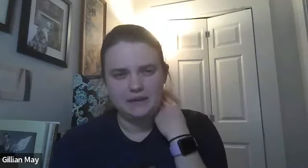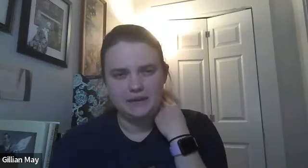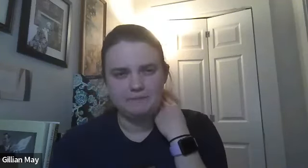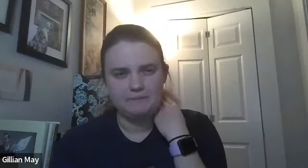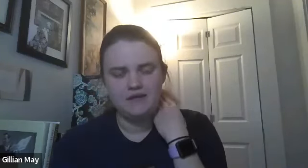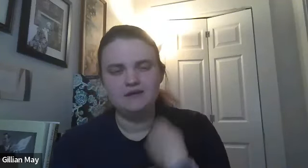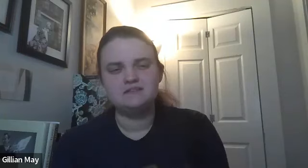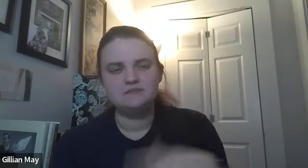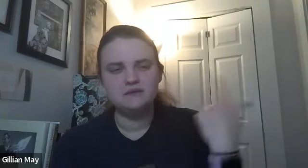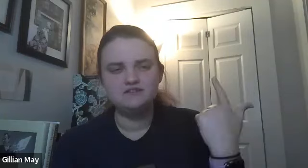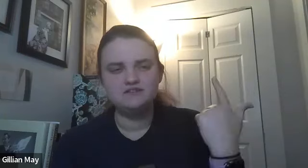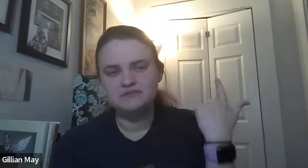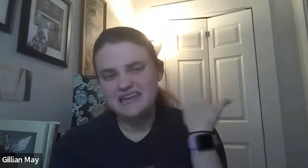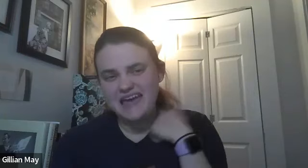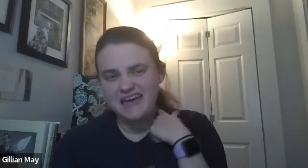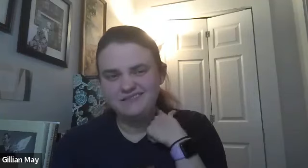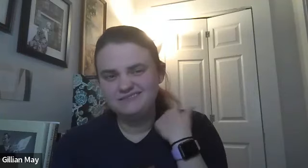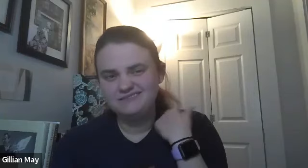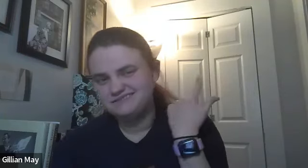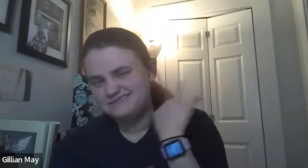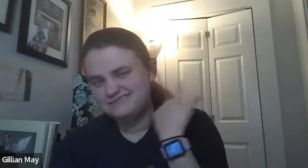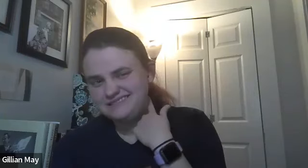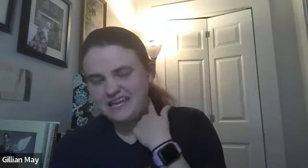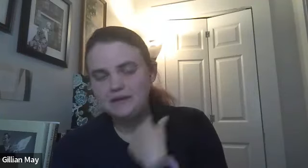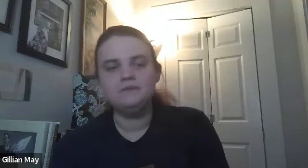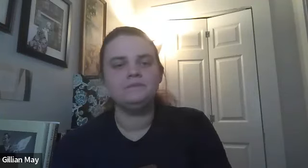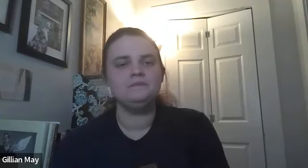Lame. Sometimes they'll do it with the L. Lame.